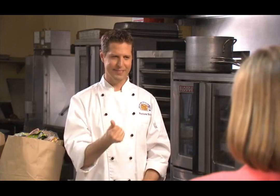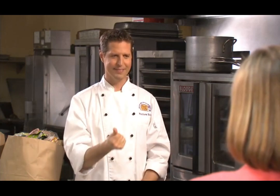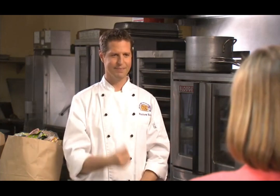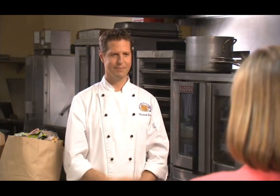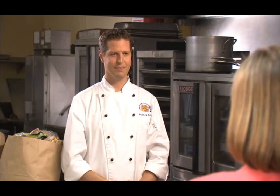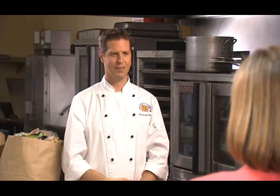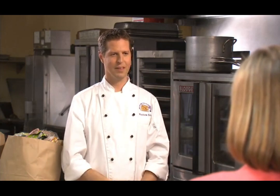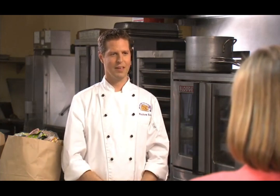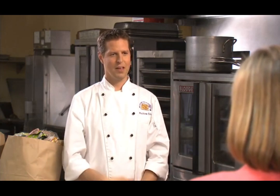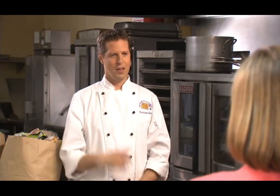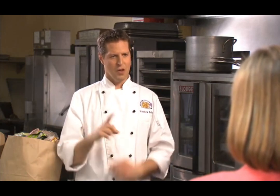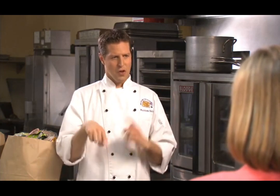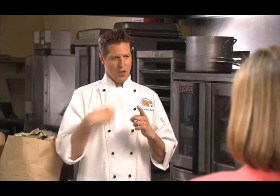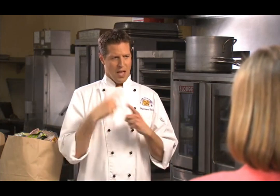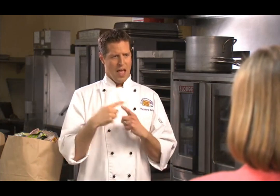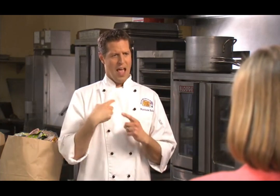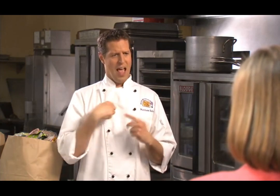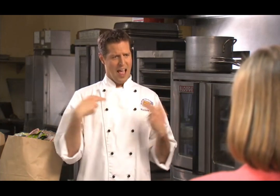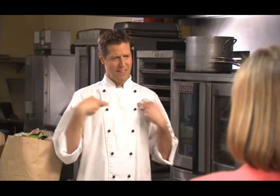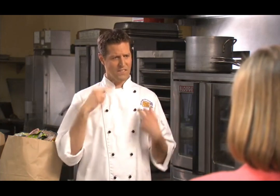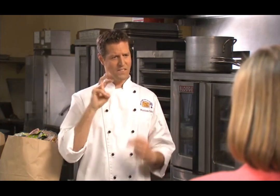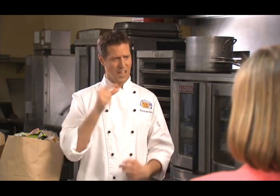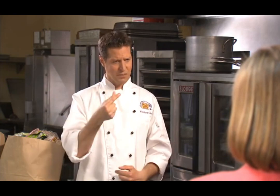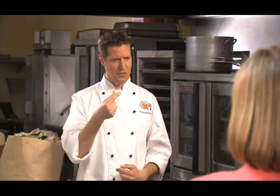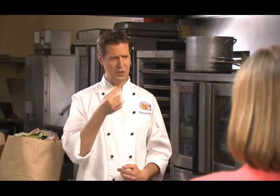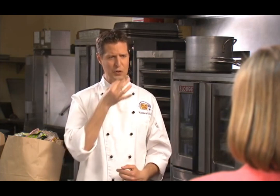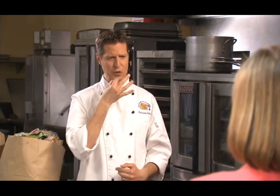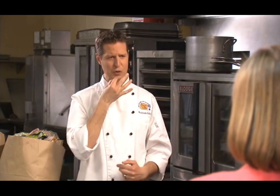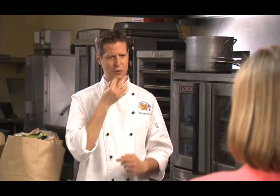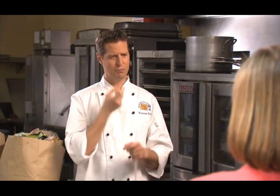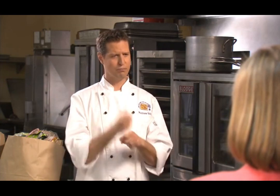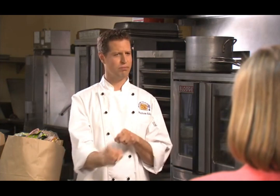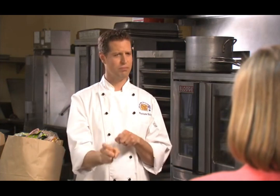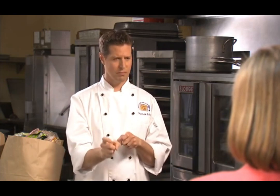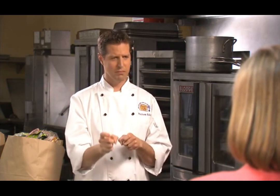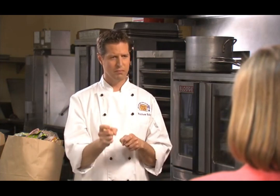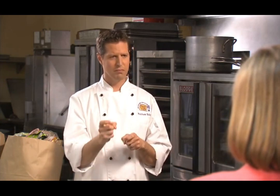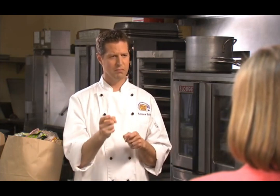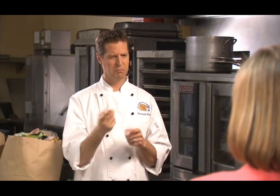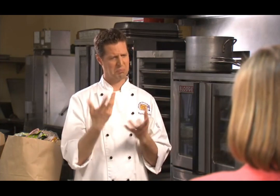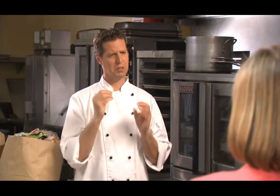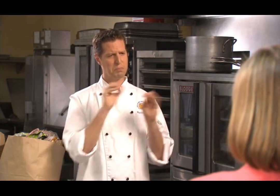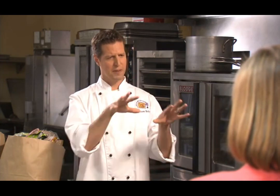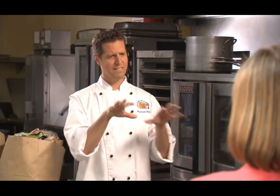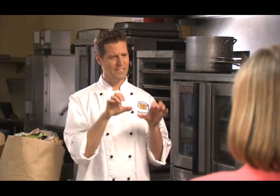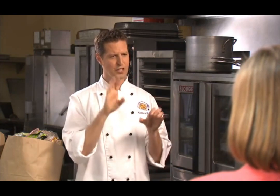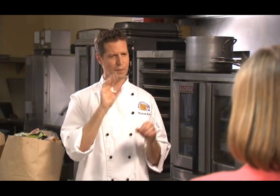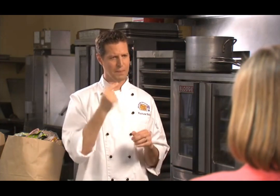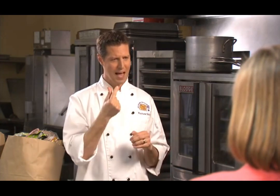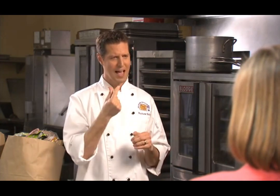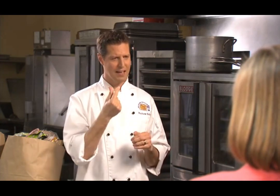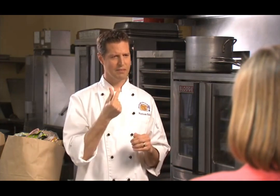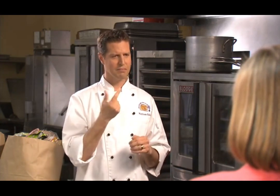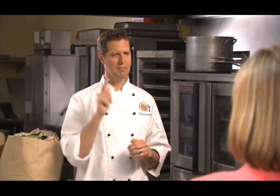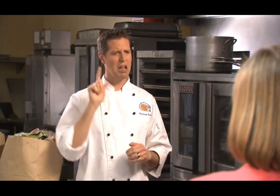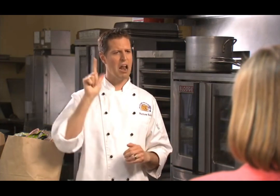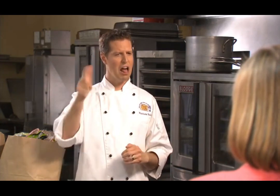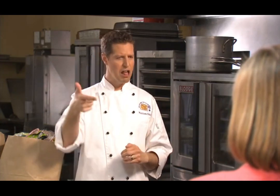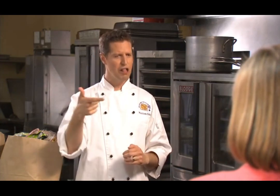smoothie. When I have vegetables at risk of spoiling, I toss them in a freezer bag.